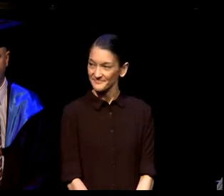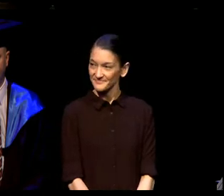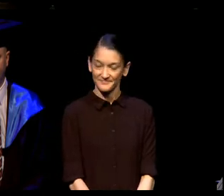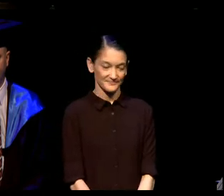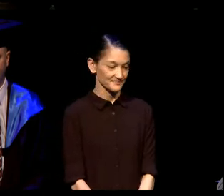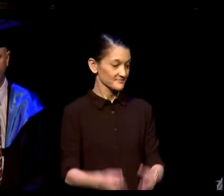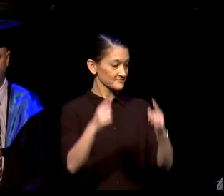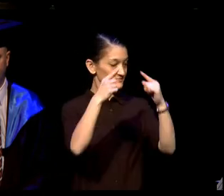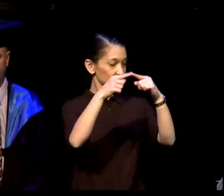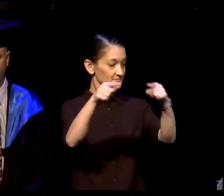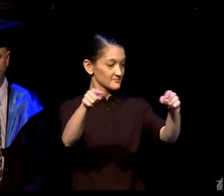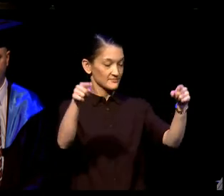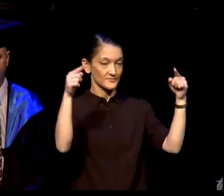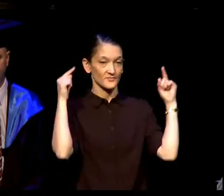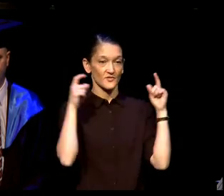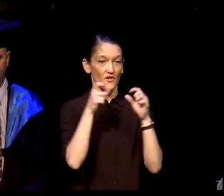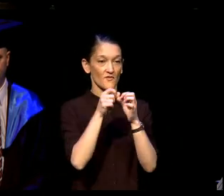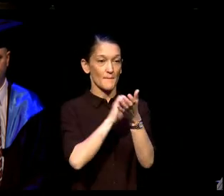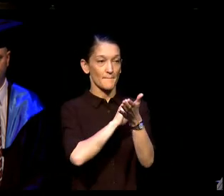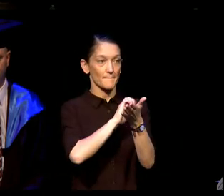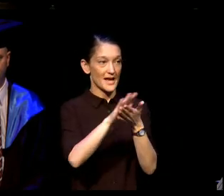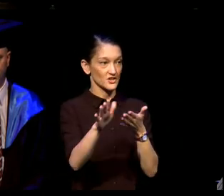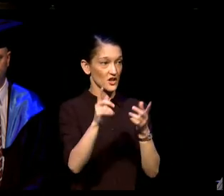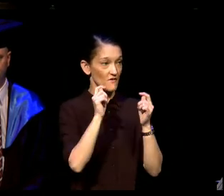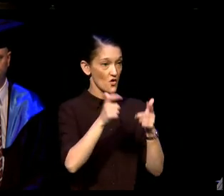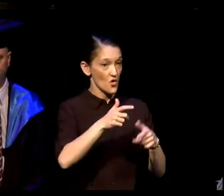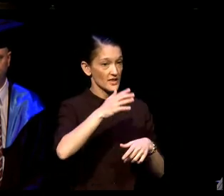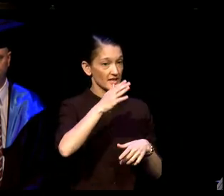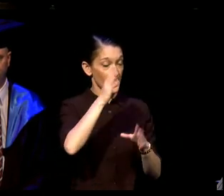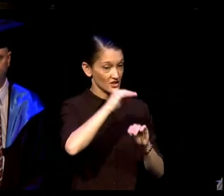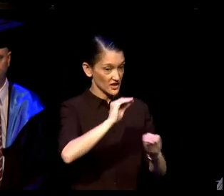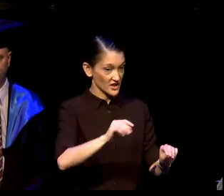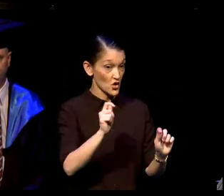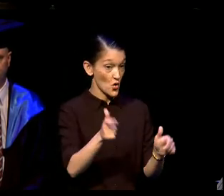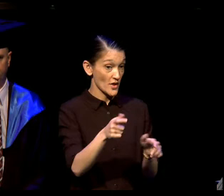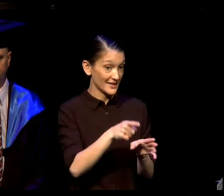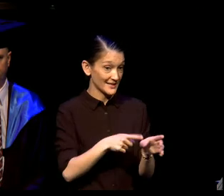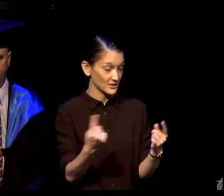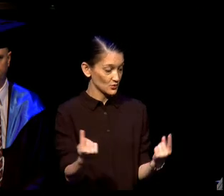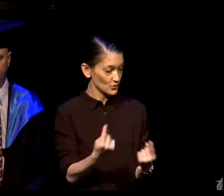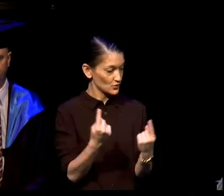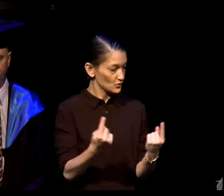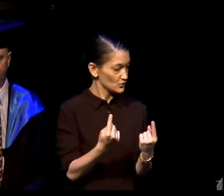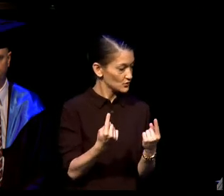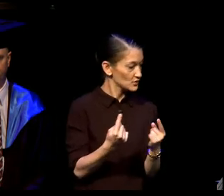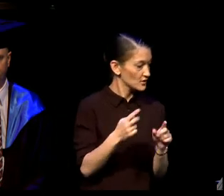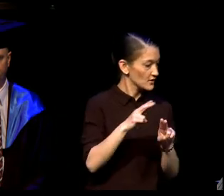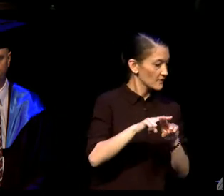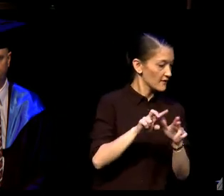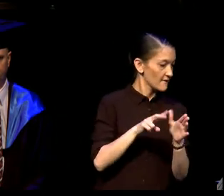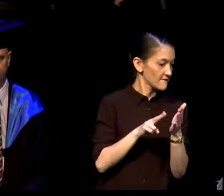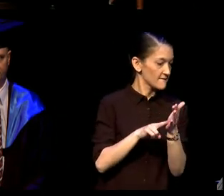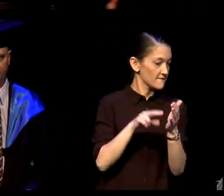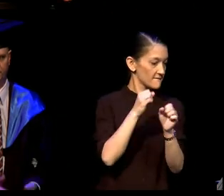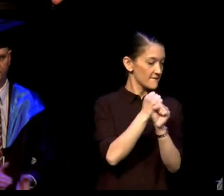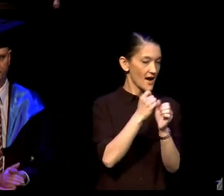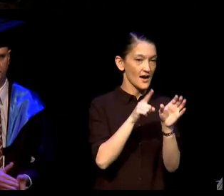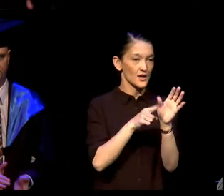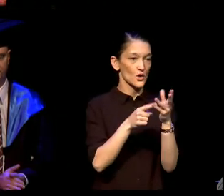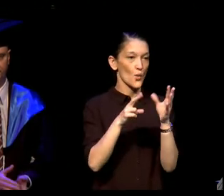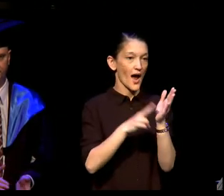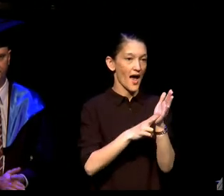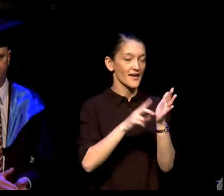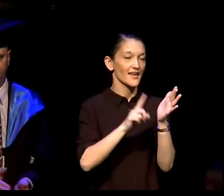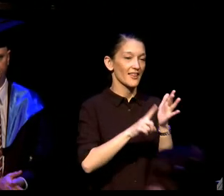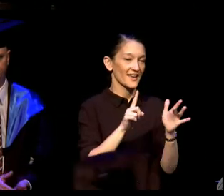The graduates for Bachelor of Education Early Years are Feng Yuan Li,